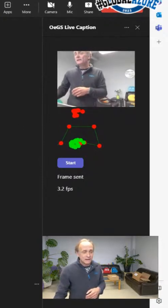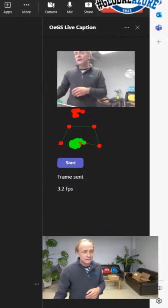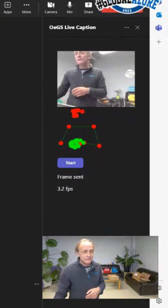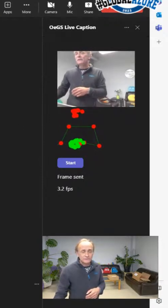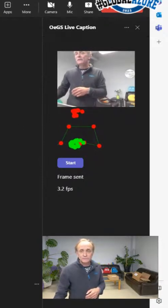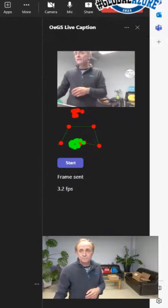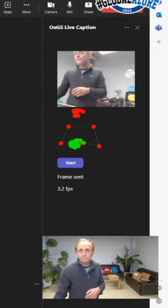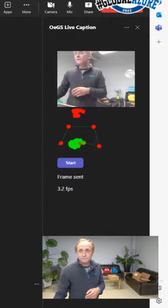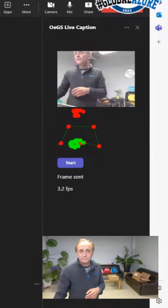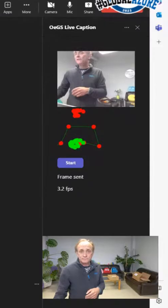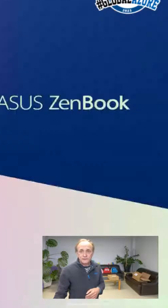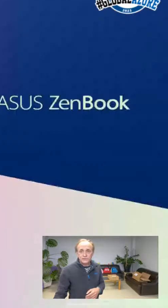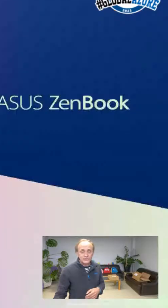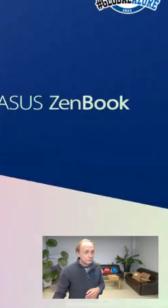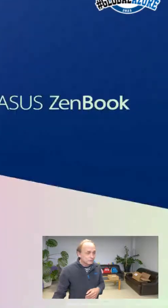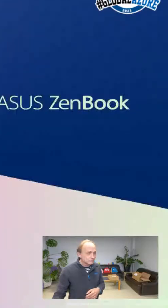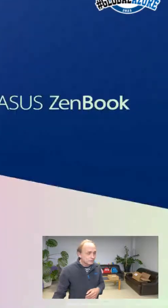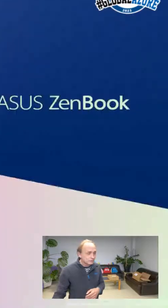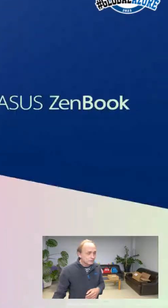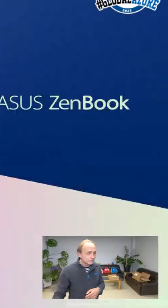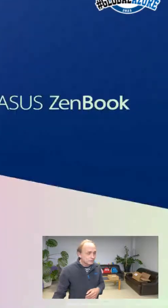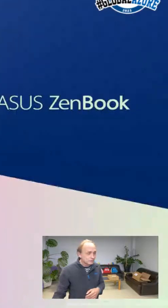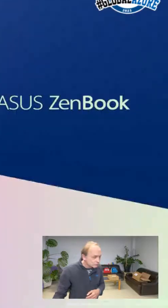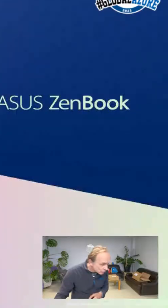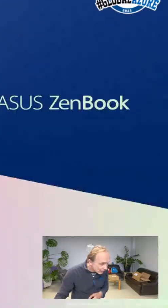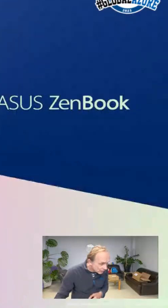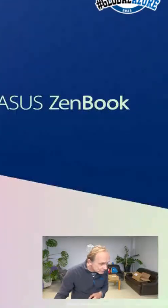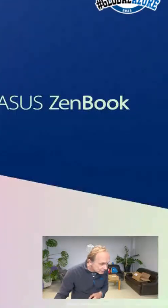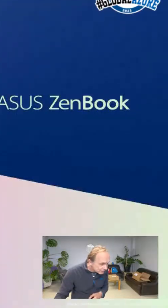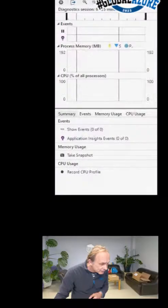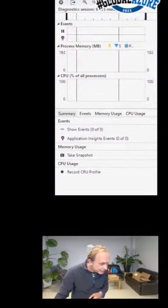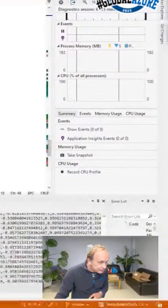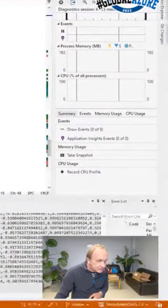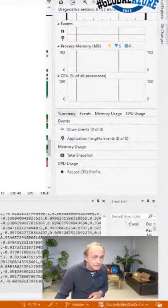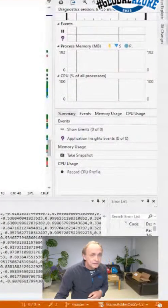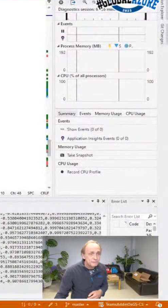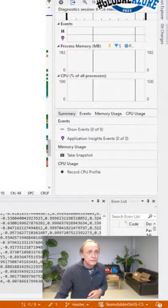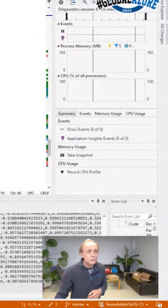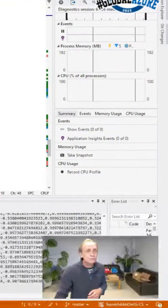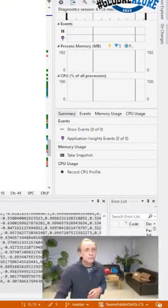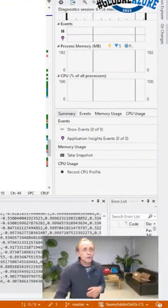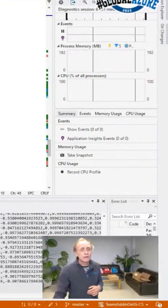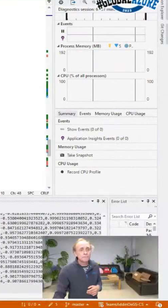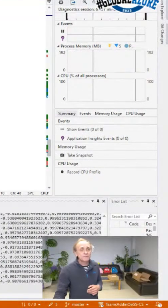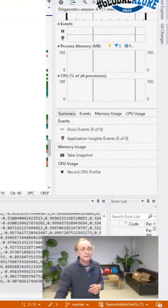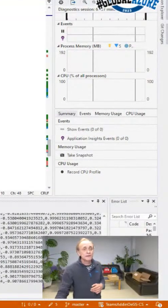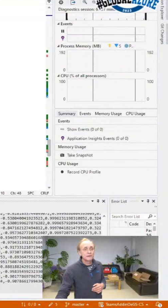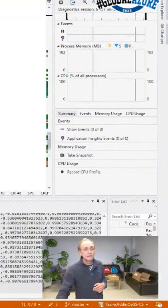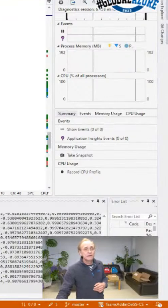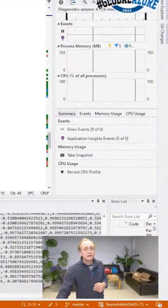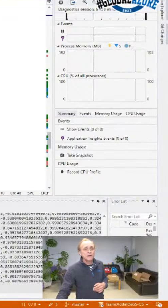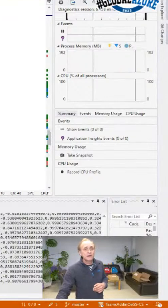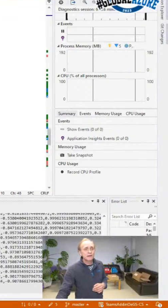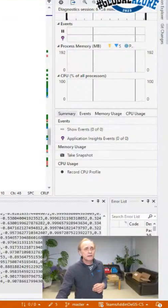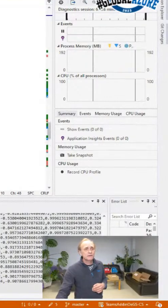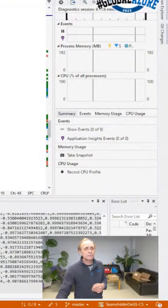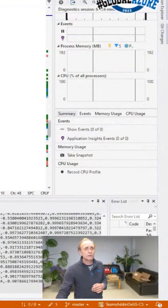we have done this? I just want to show out a few small